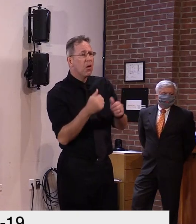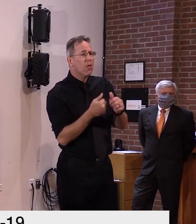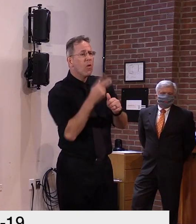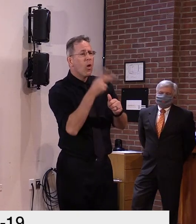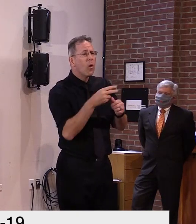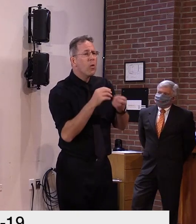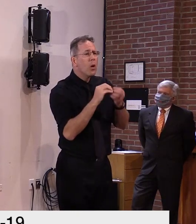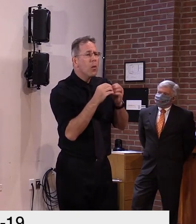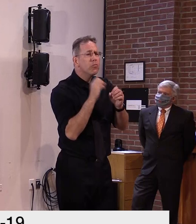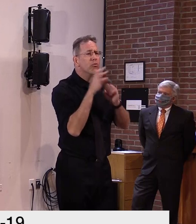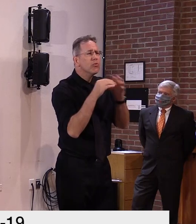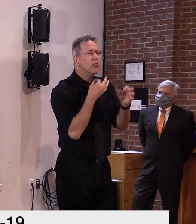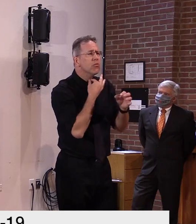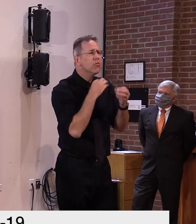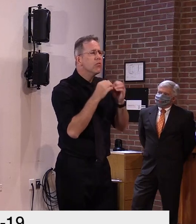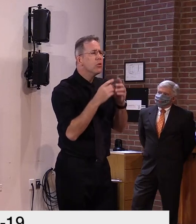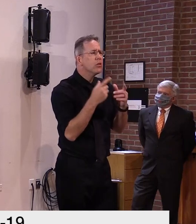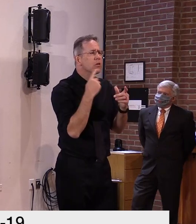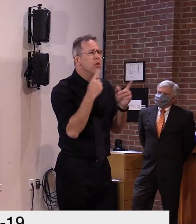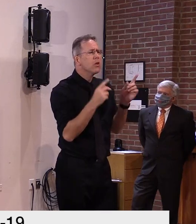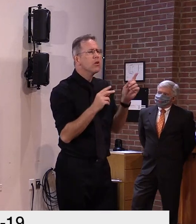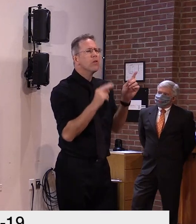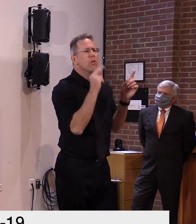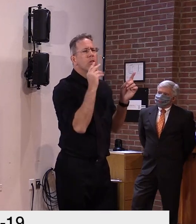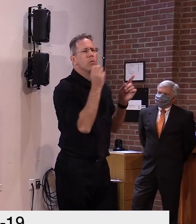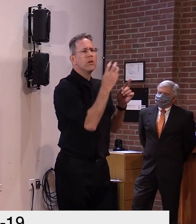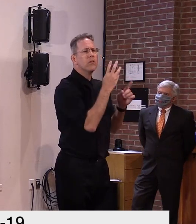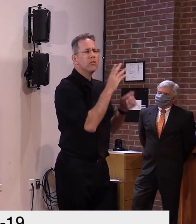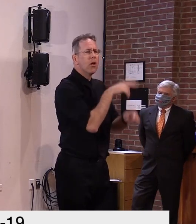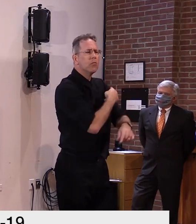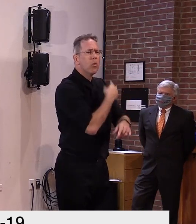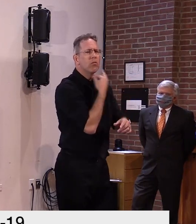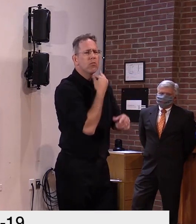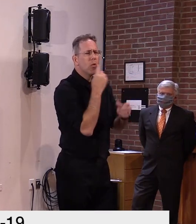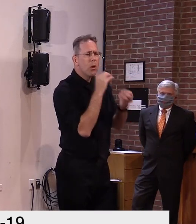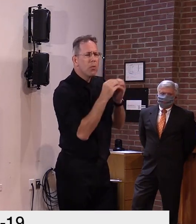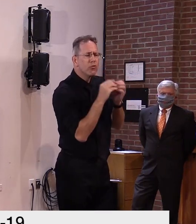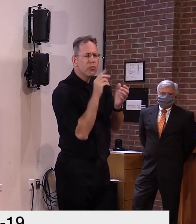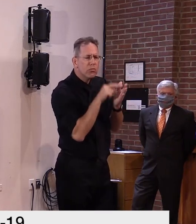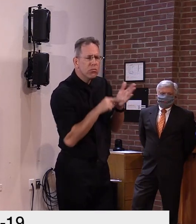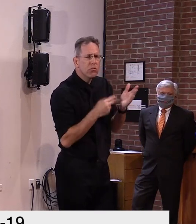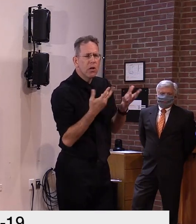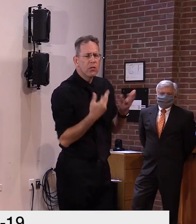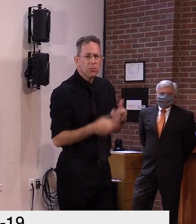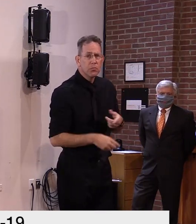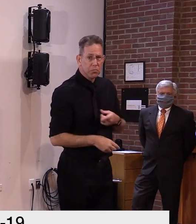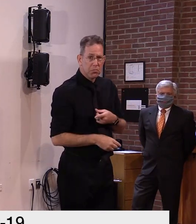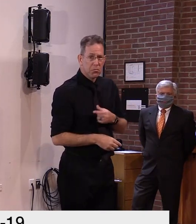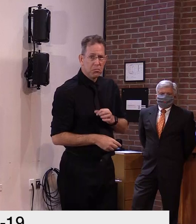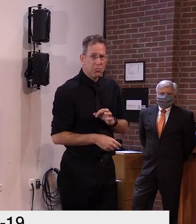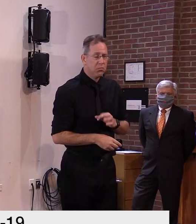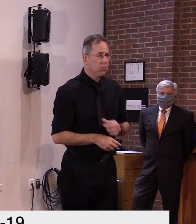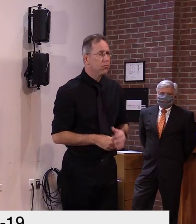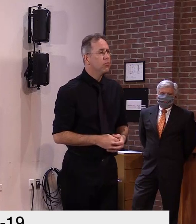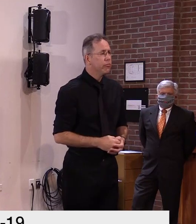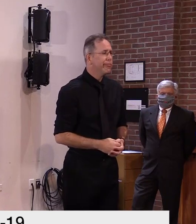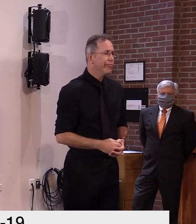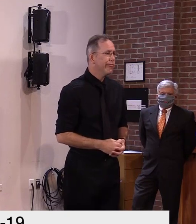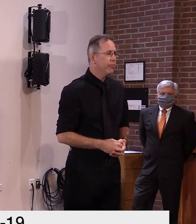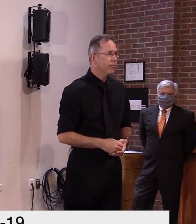on this case, I'd appreciate it. Sure. Thanks, Greg. John Thank Dillon. Thank you, Dr. Levine. Thank you, Governor.